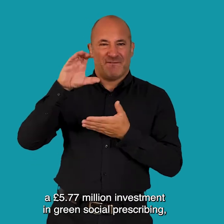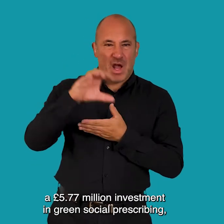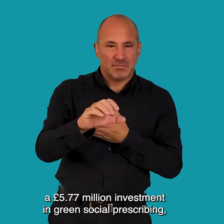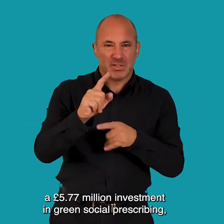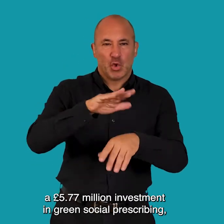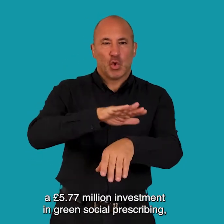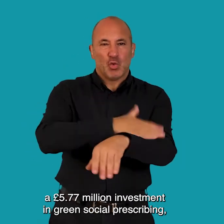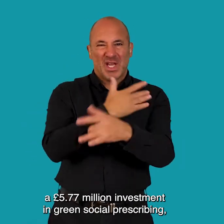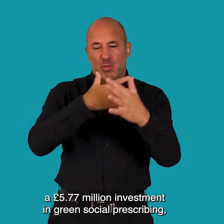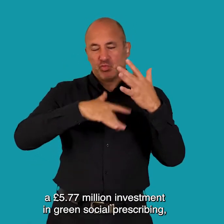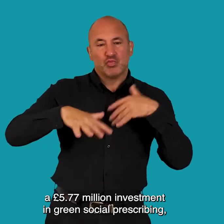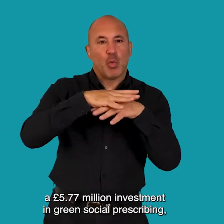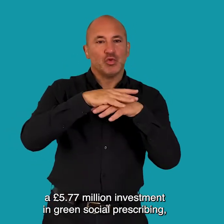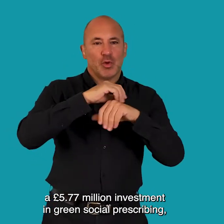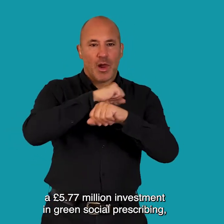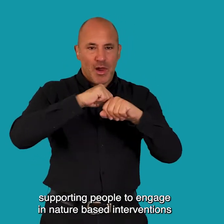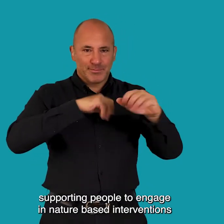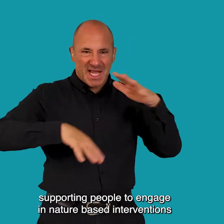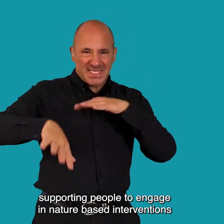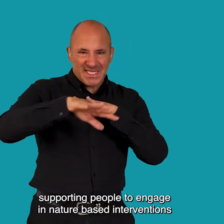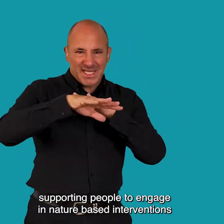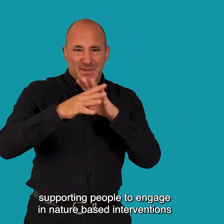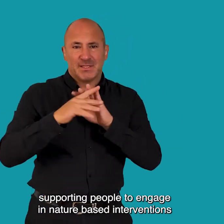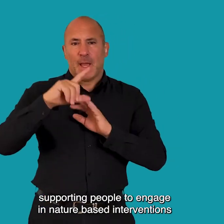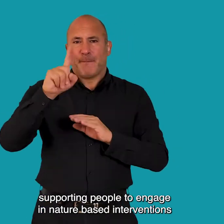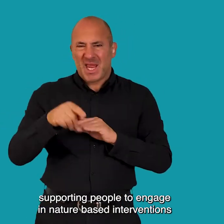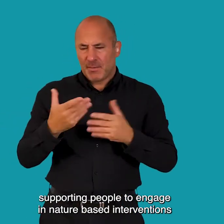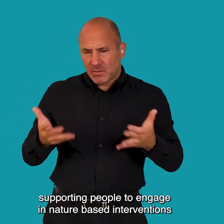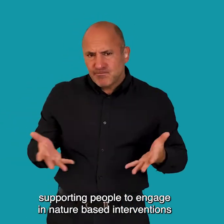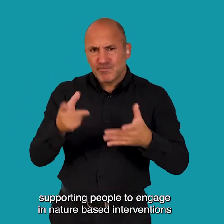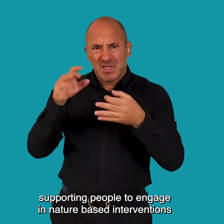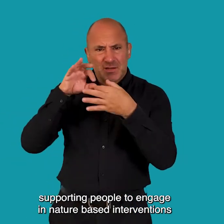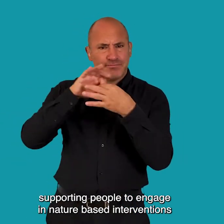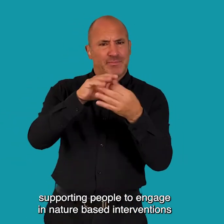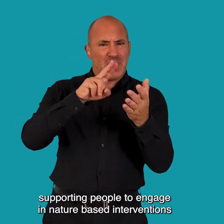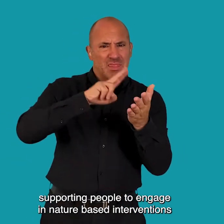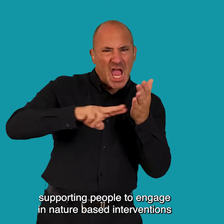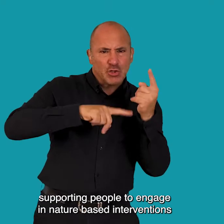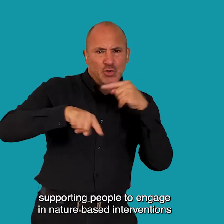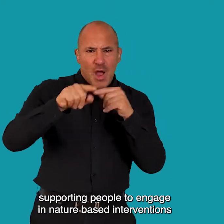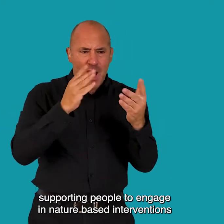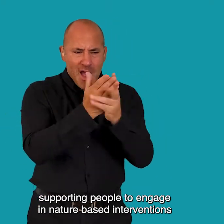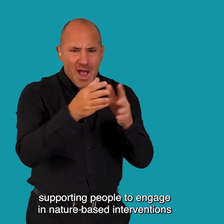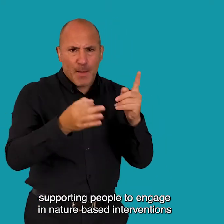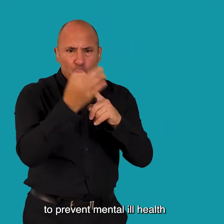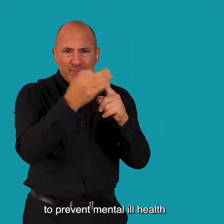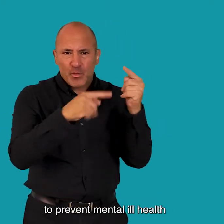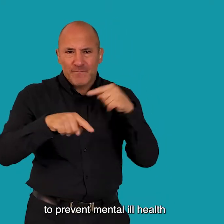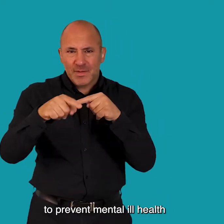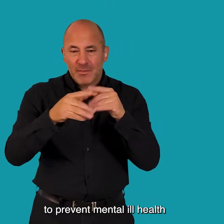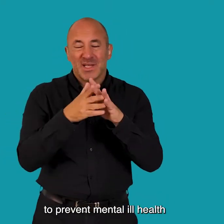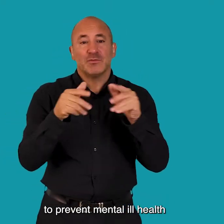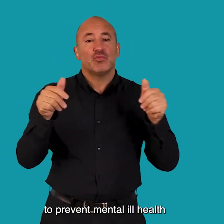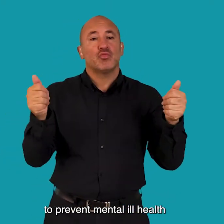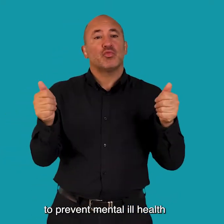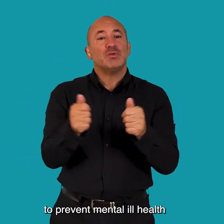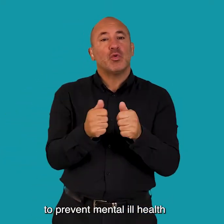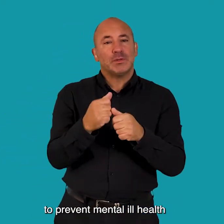in green social prescribing, supporting people to engage in nature-based interventions to prevent mental ill health